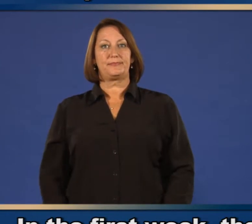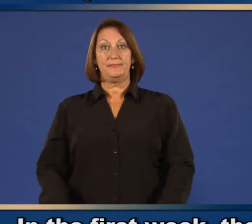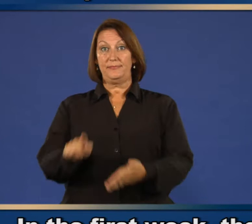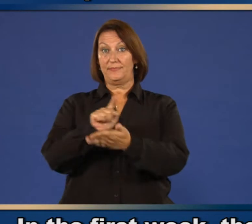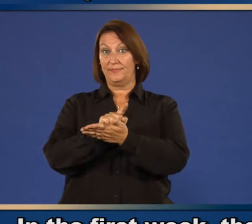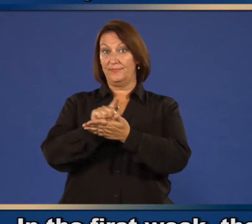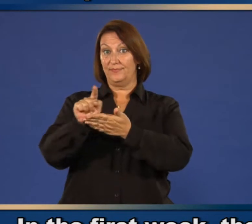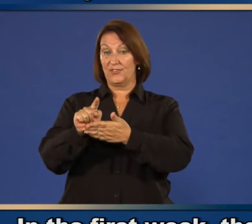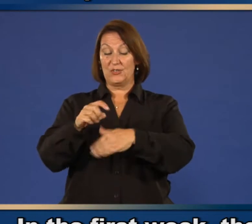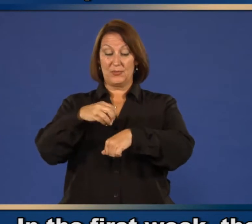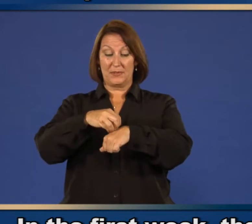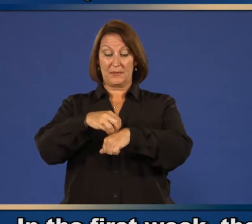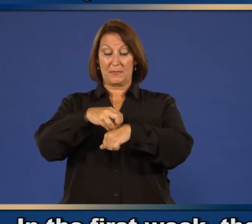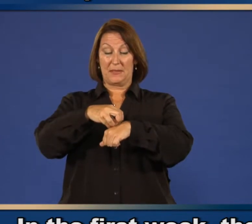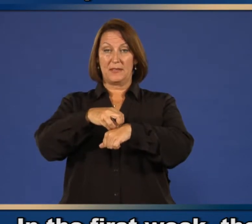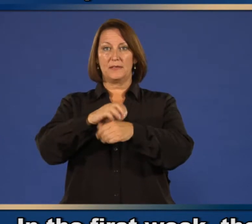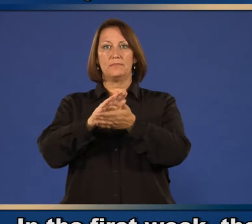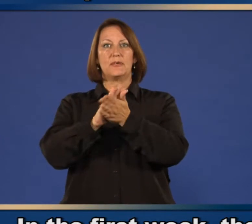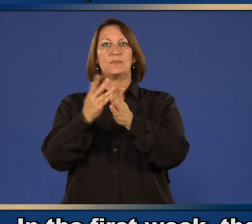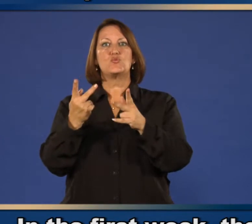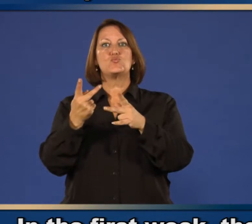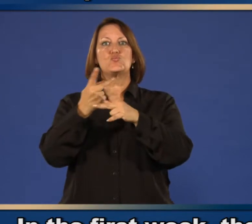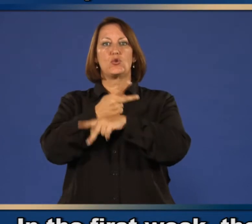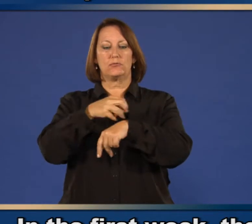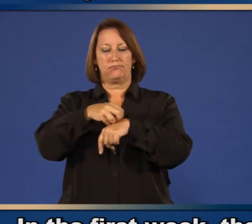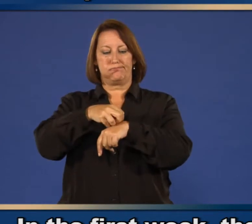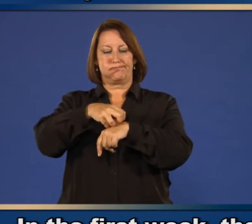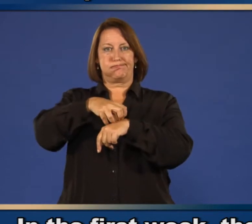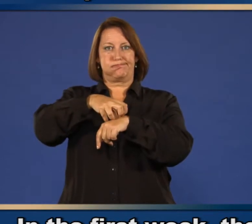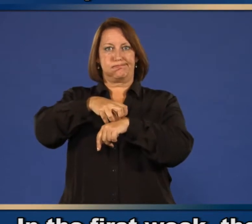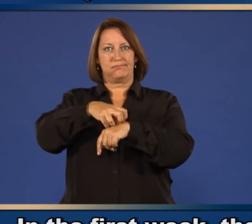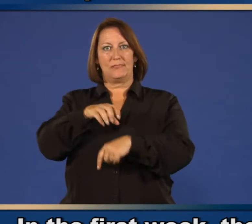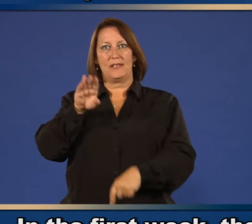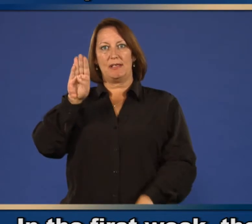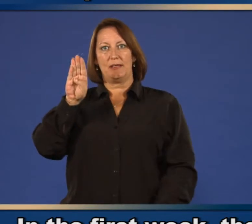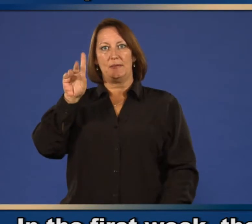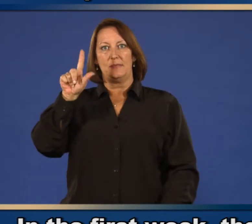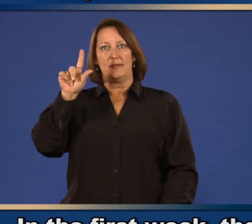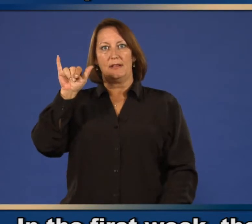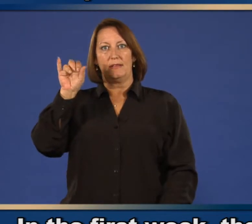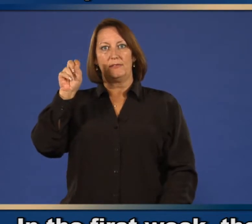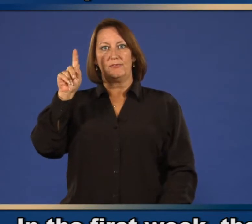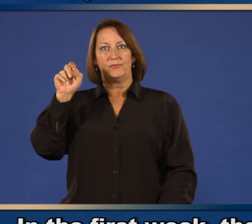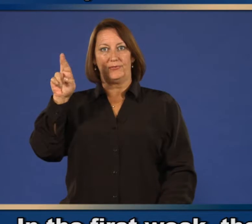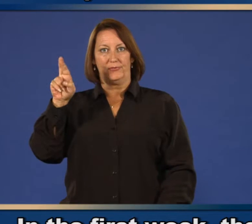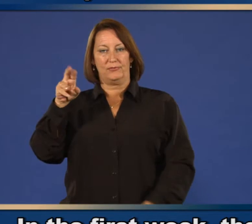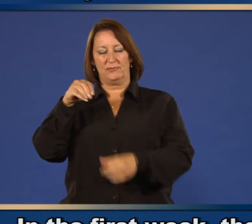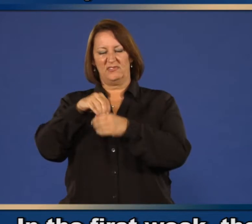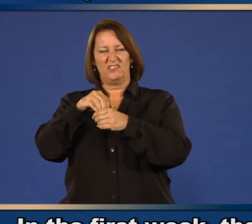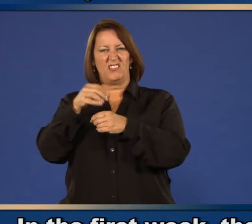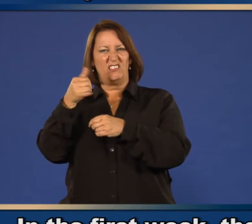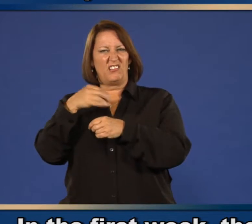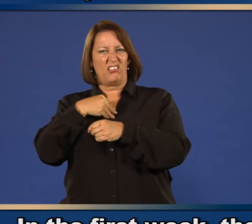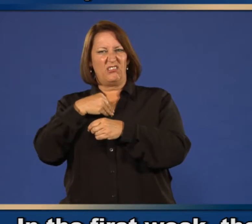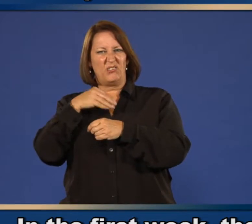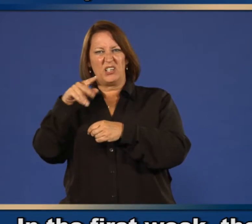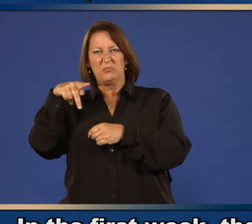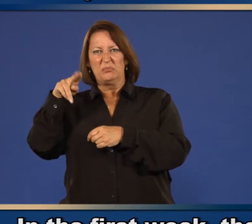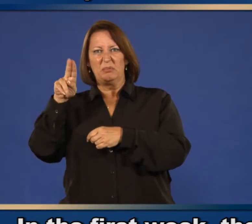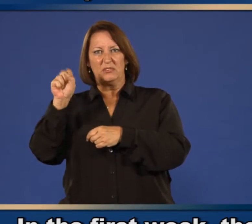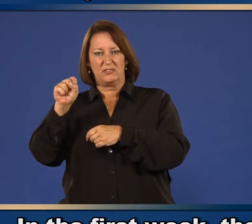In the first week, the bump becomes a blister, fills with pus, and begins to drain.